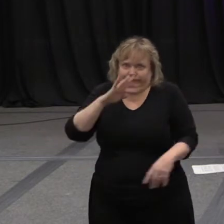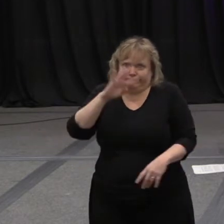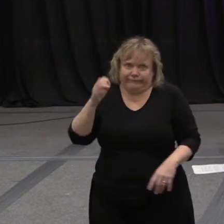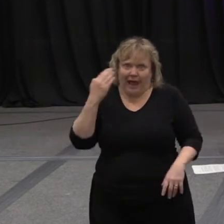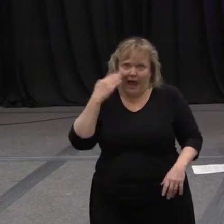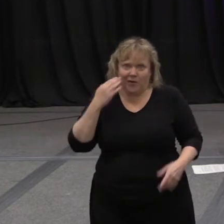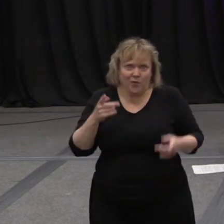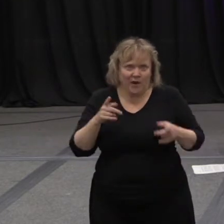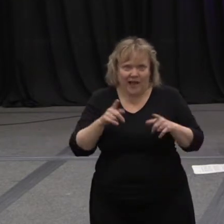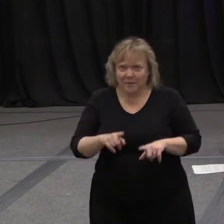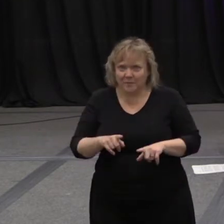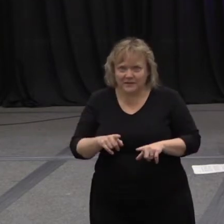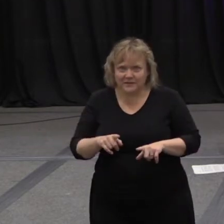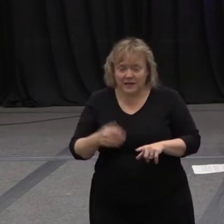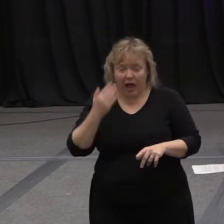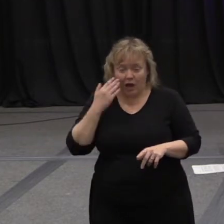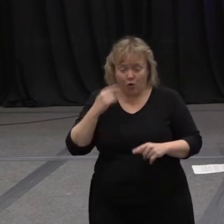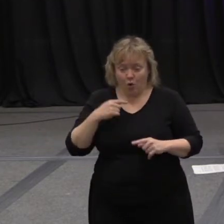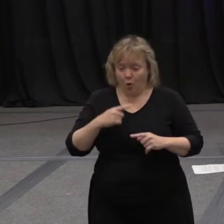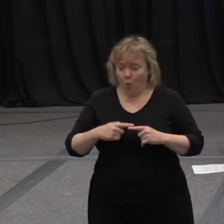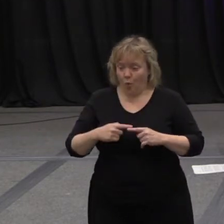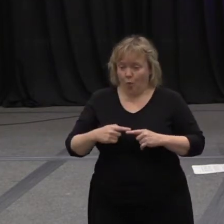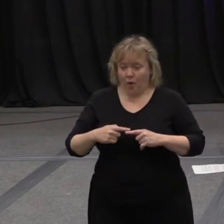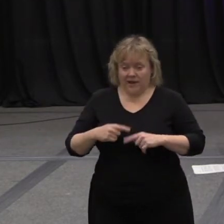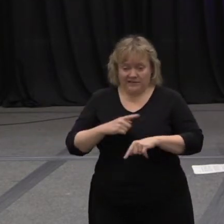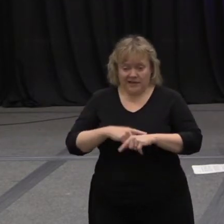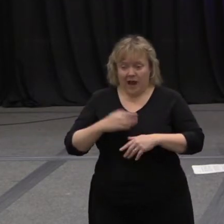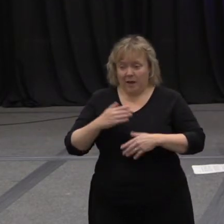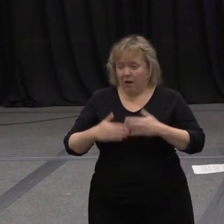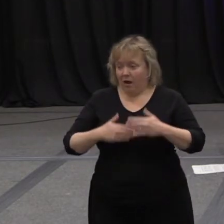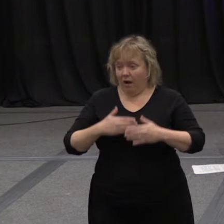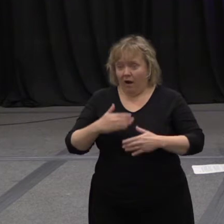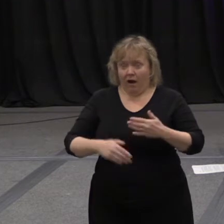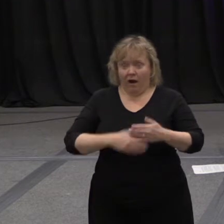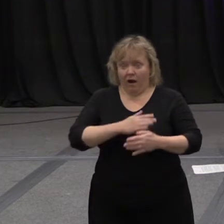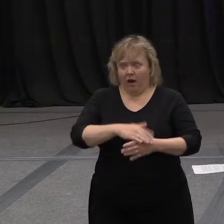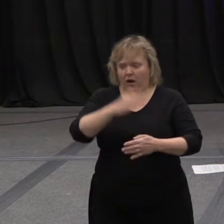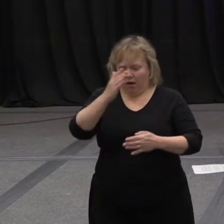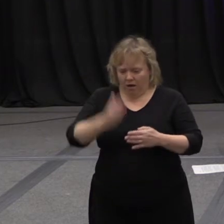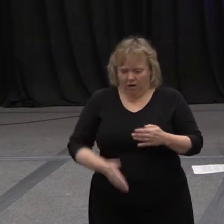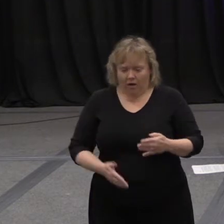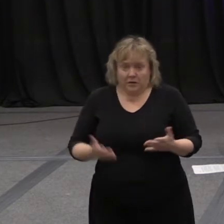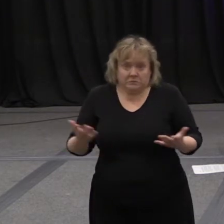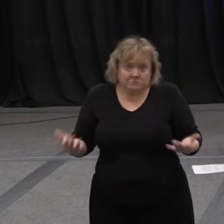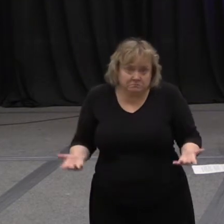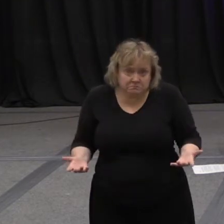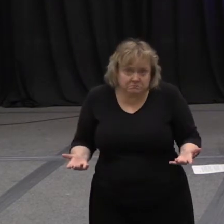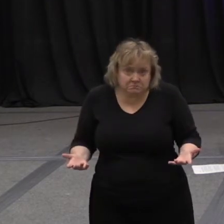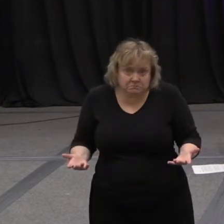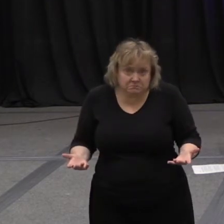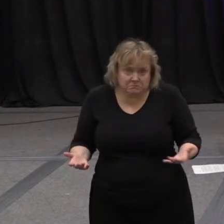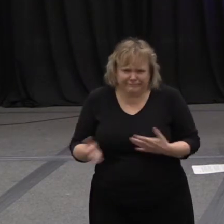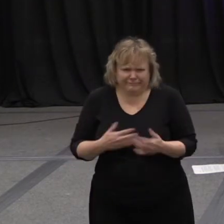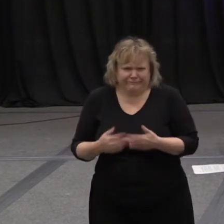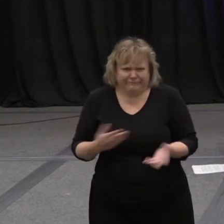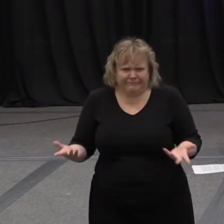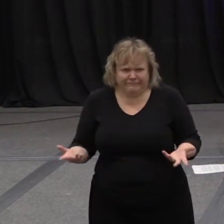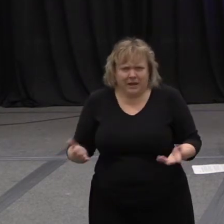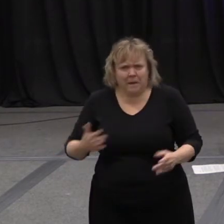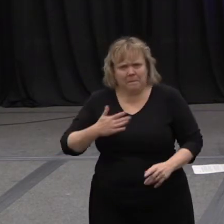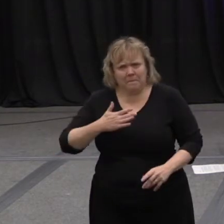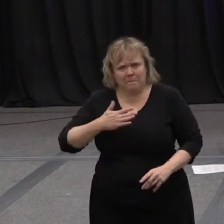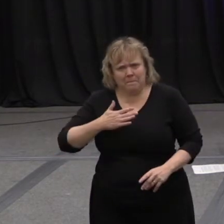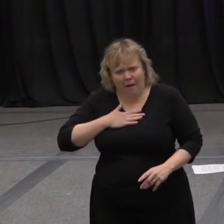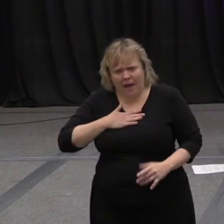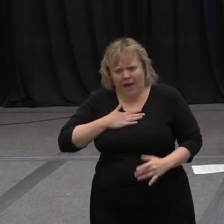know what's going to happen at the end of time. I don't, and I don't really care. I care more about how we treat each other as holy divine